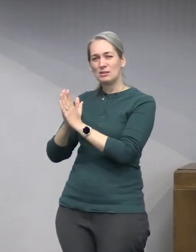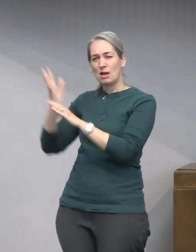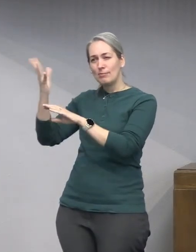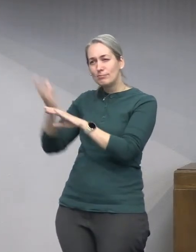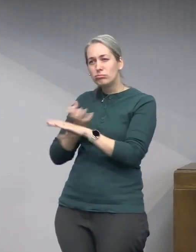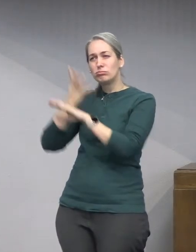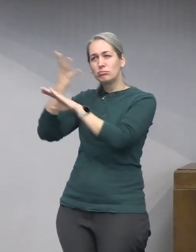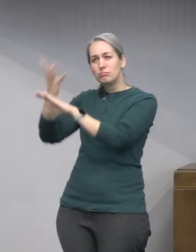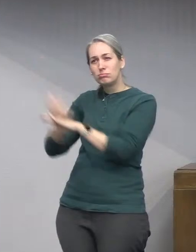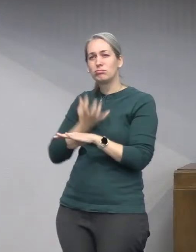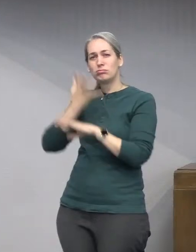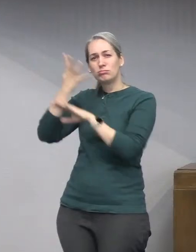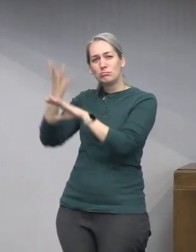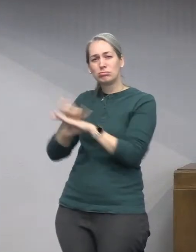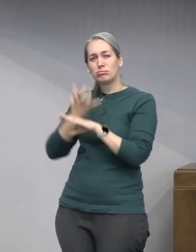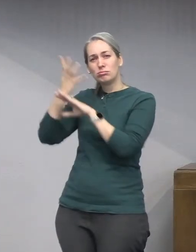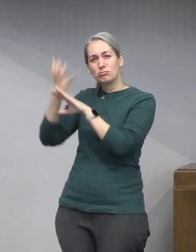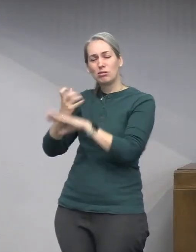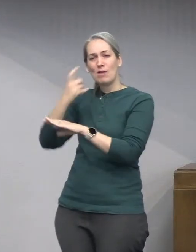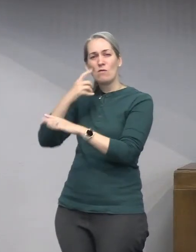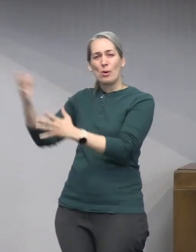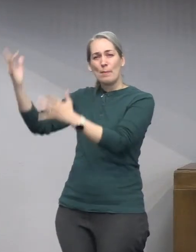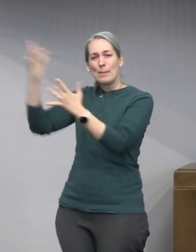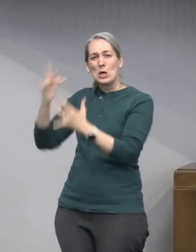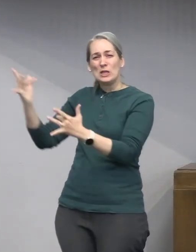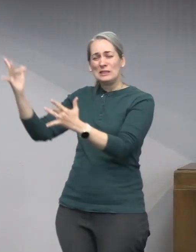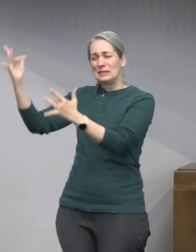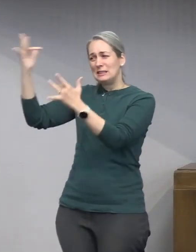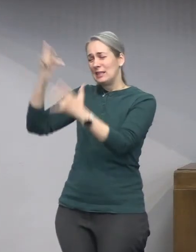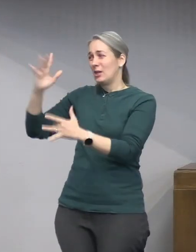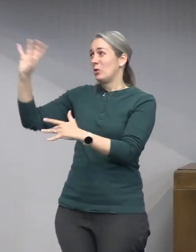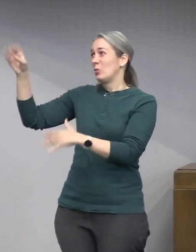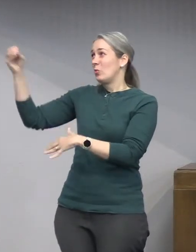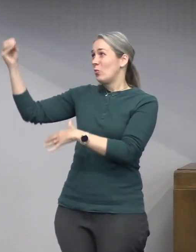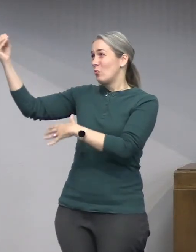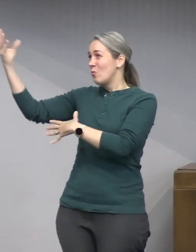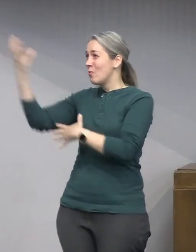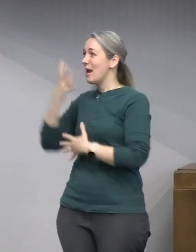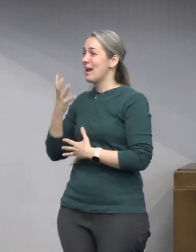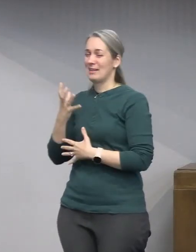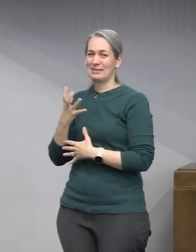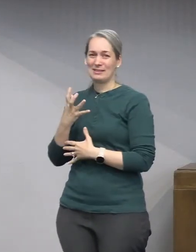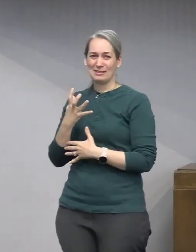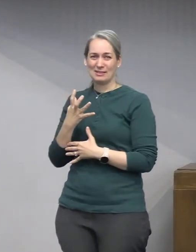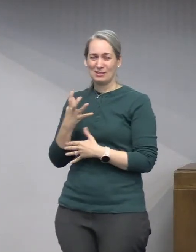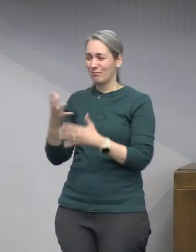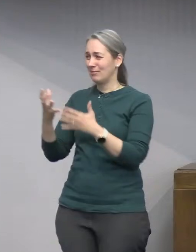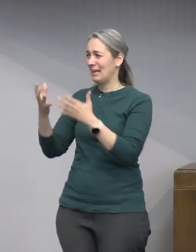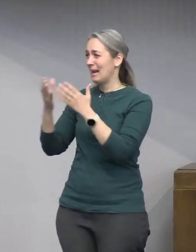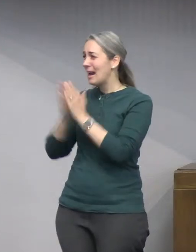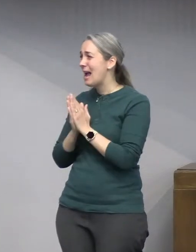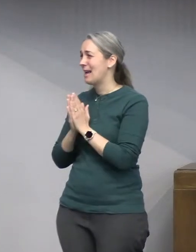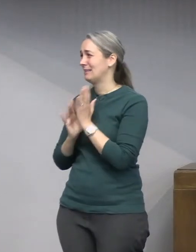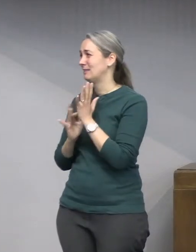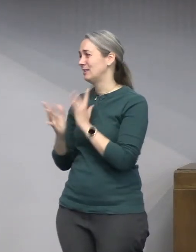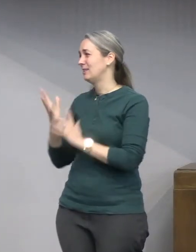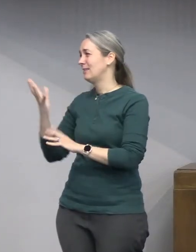continuous plea for mercy and for grace. And that's what he asks Jesus